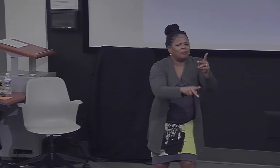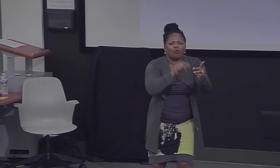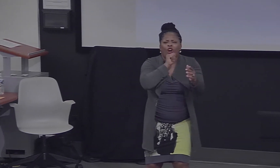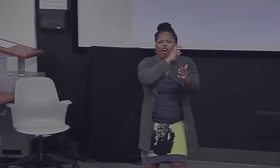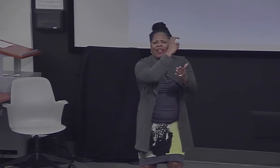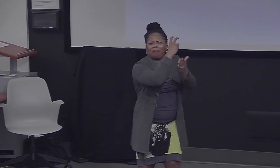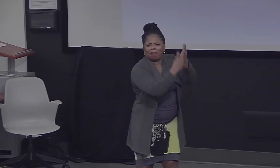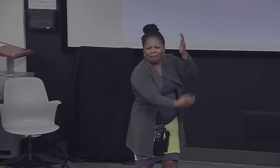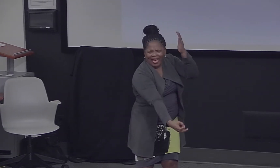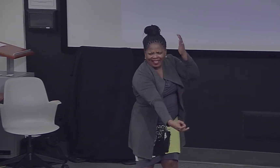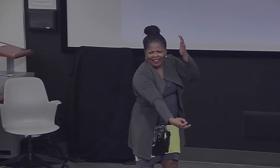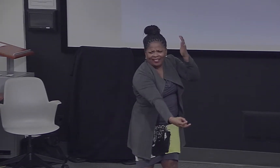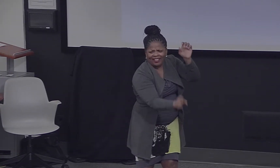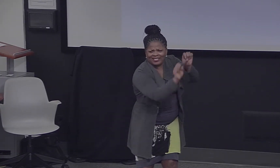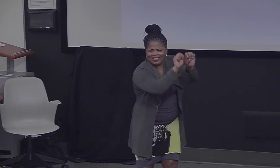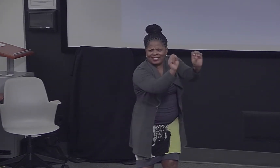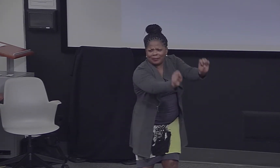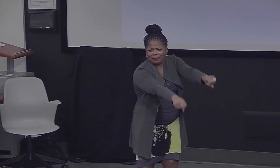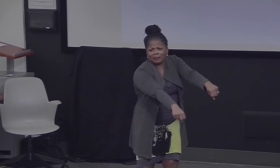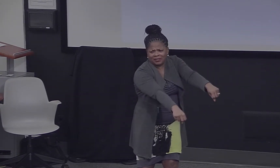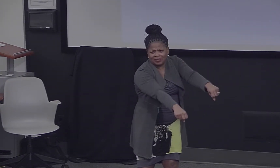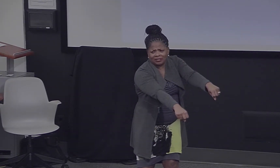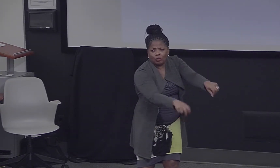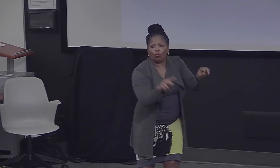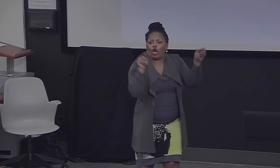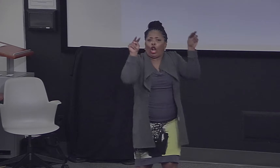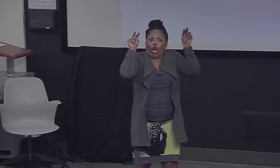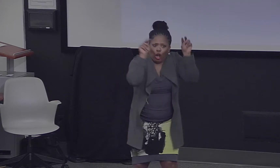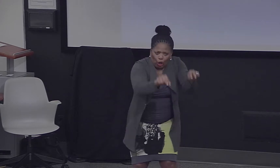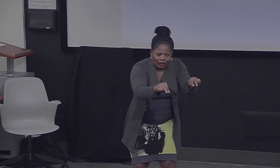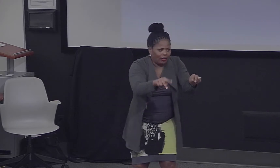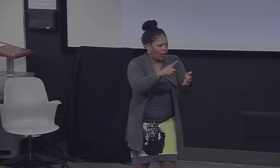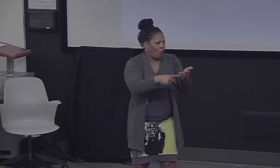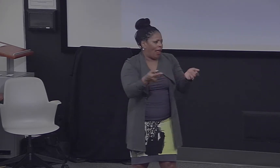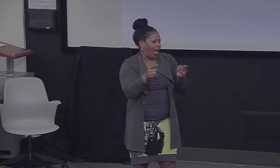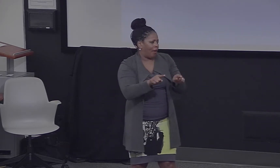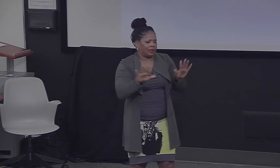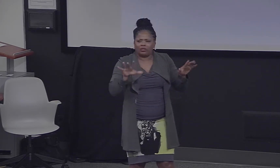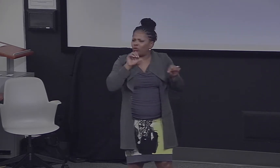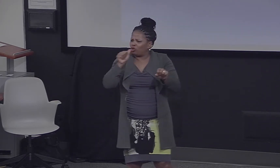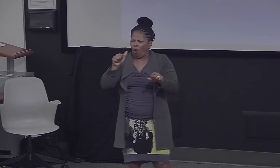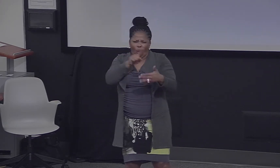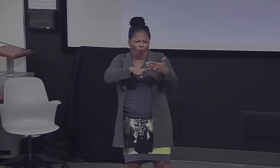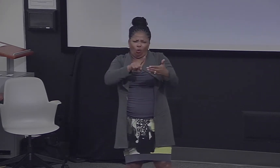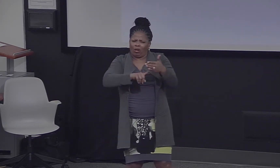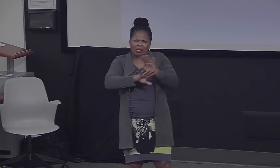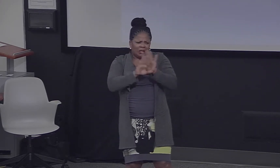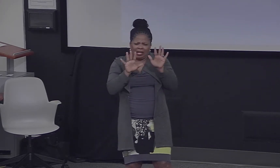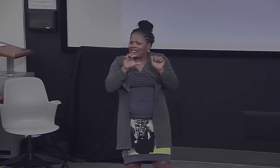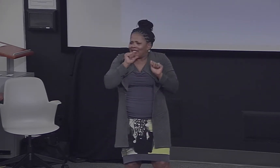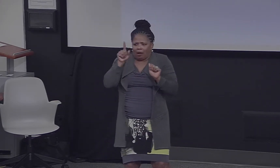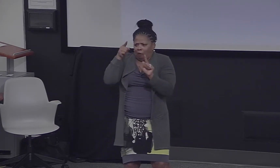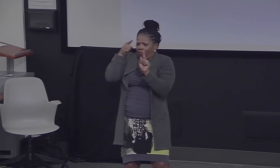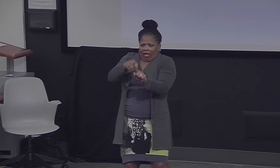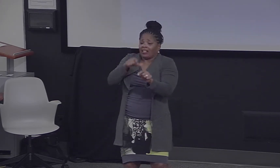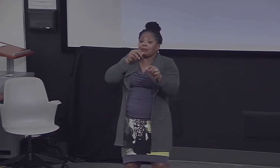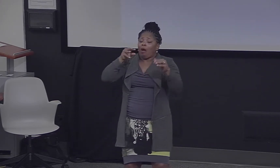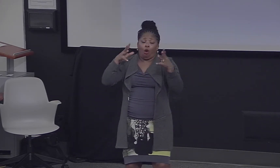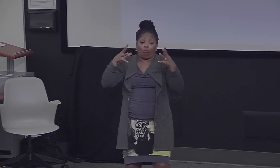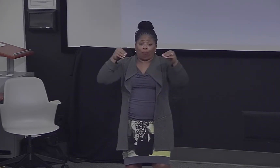Understand, this is not a criticism of people. People are part of systems. We're simply shining a light on what happened. The